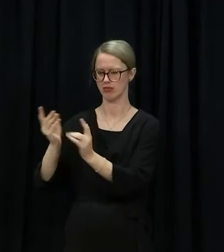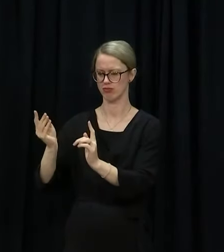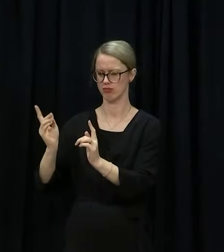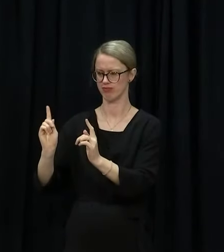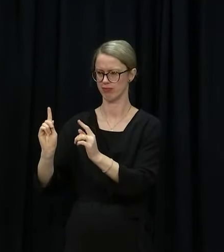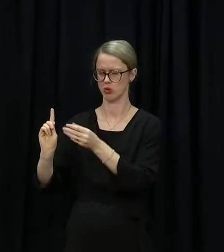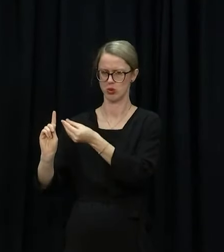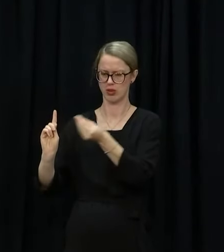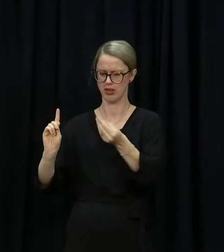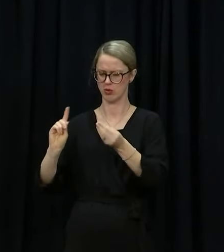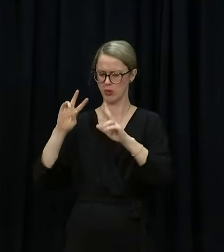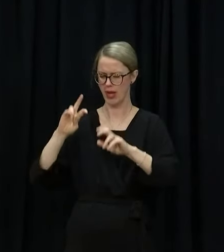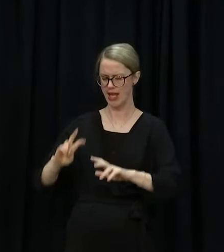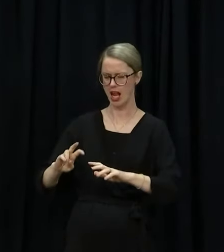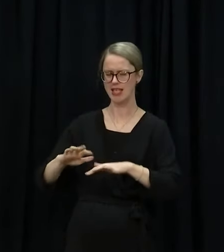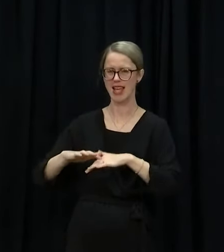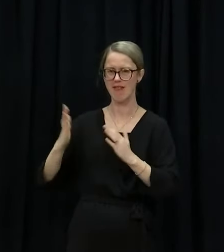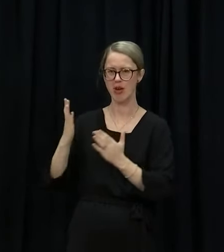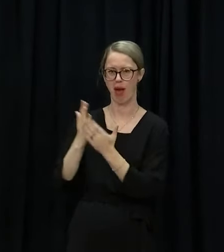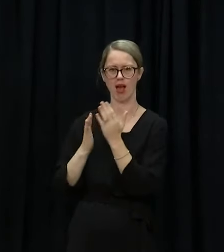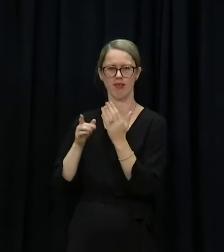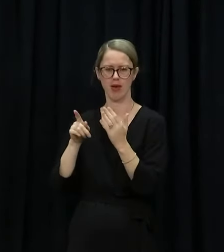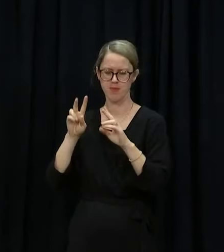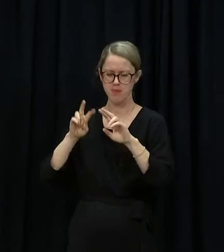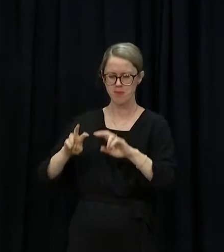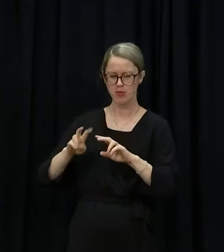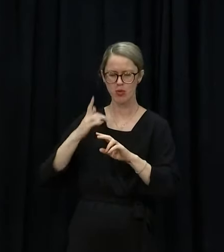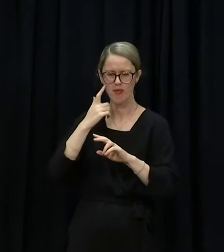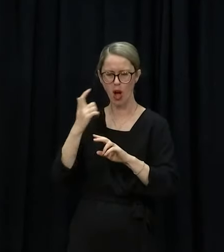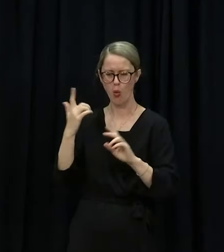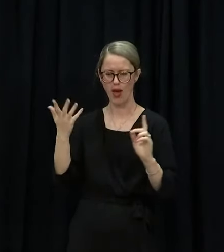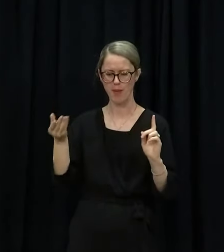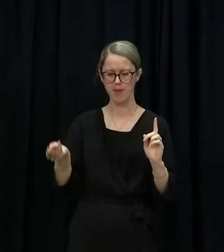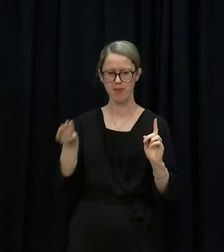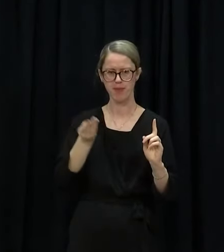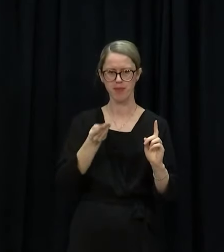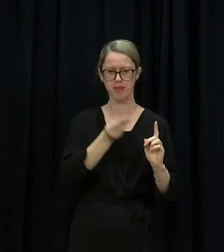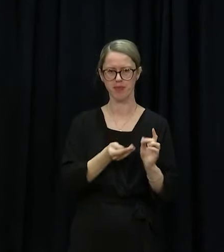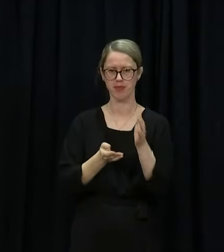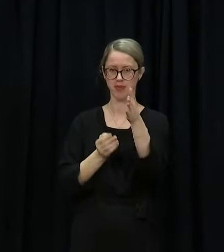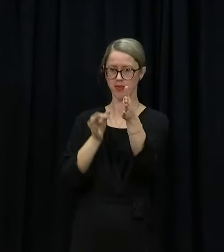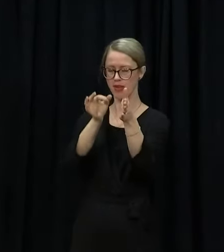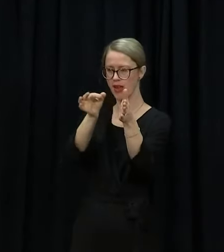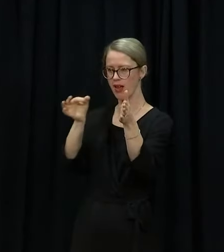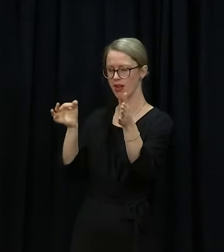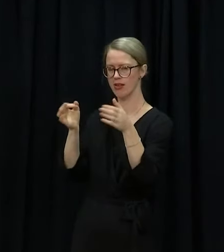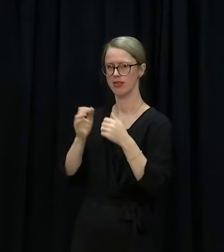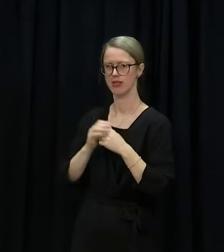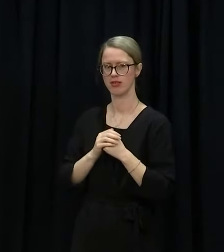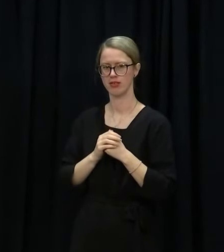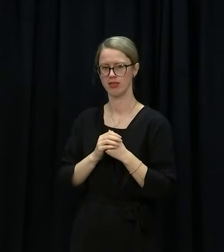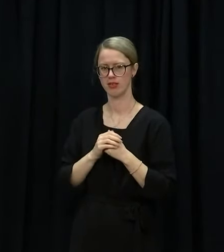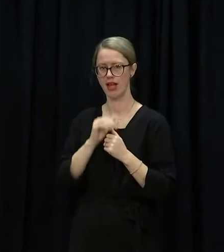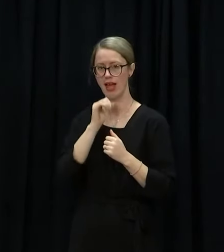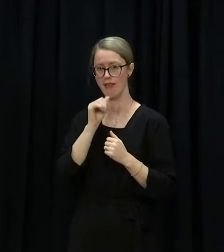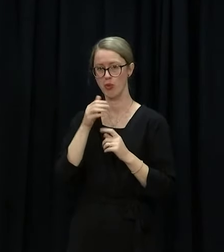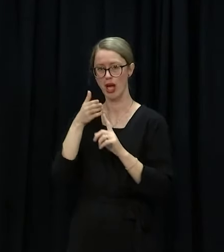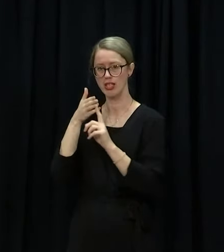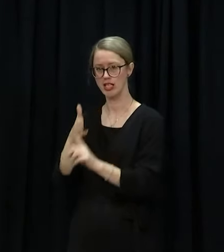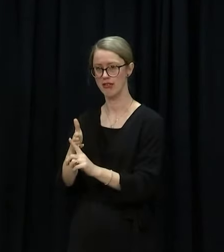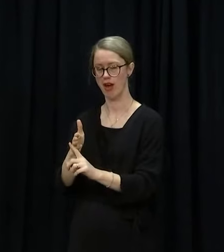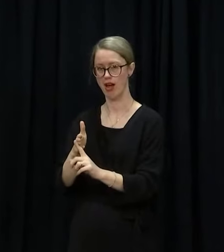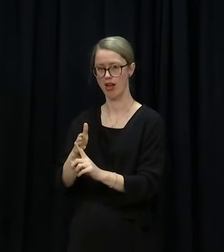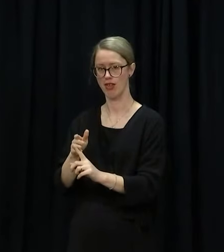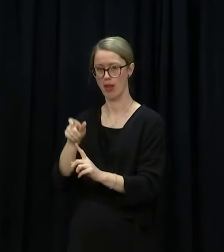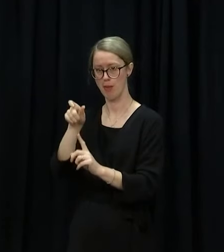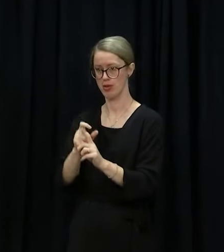can analyse every single element of that to see if we can find where this occurred. And how much of a bearing does identifying the source precisely, how much